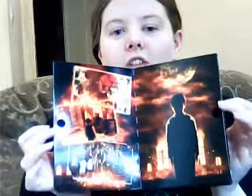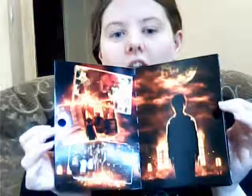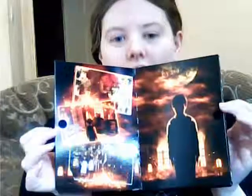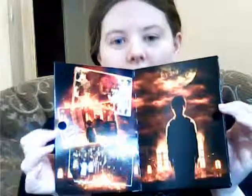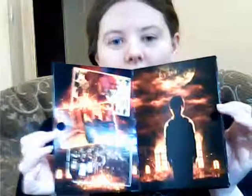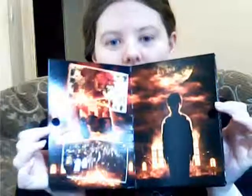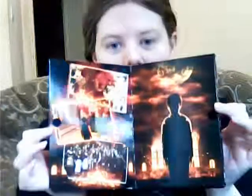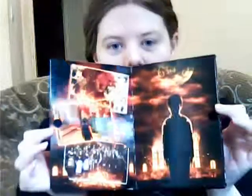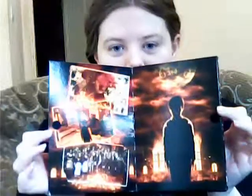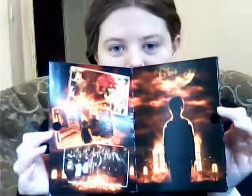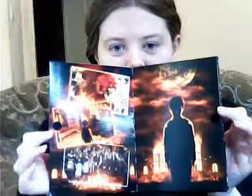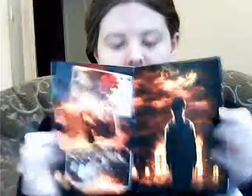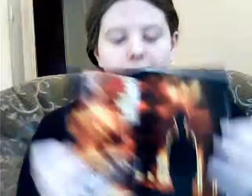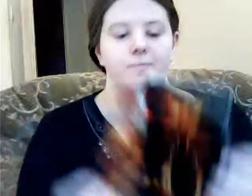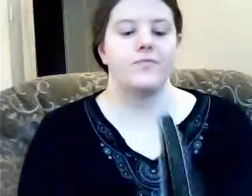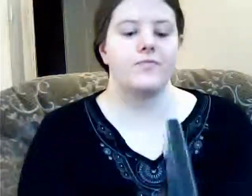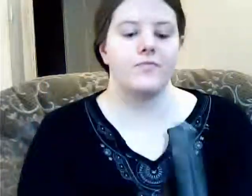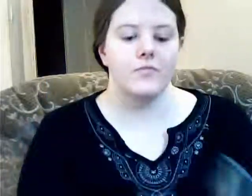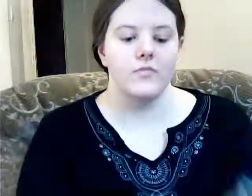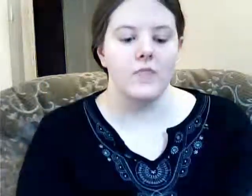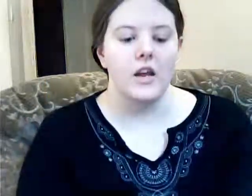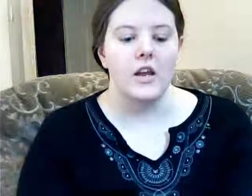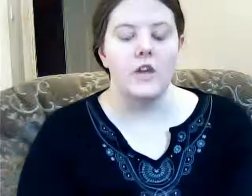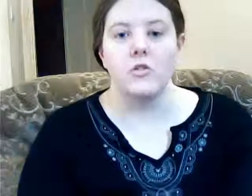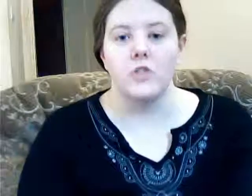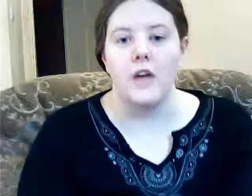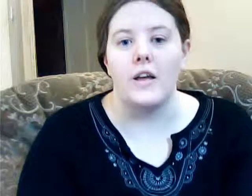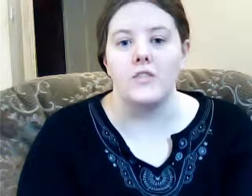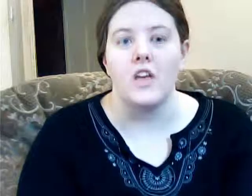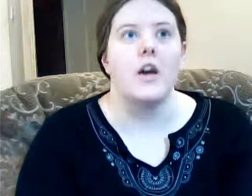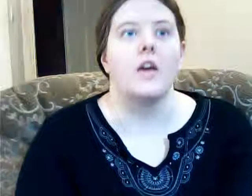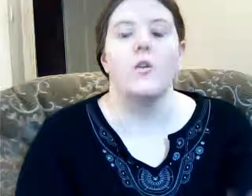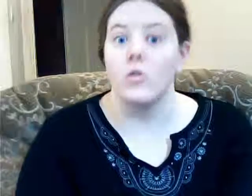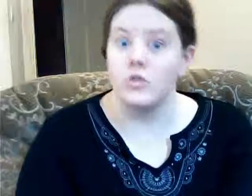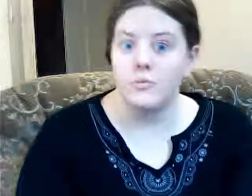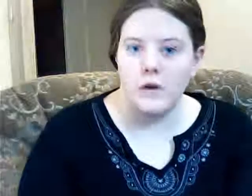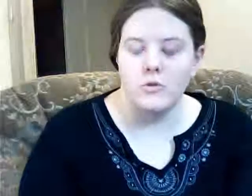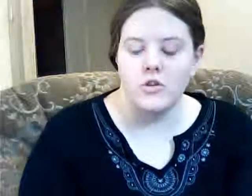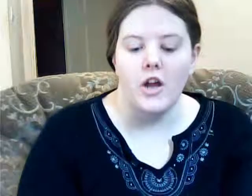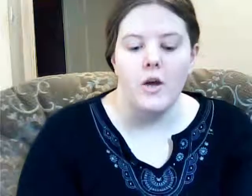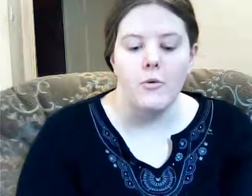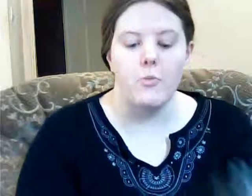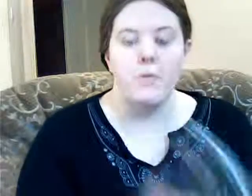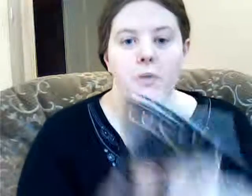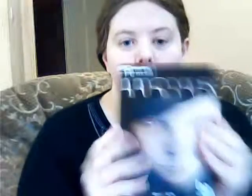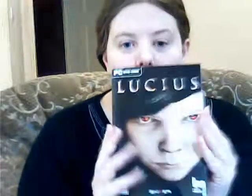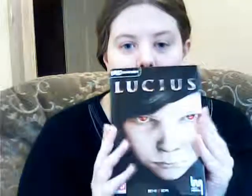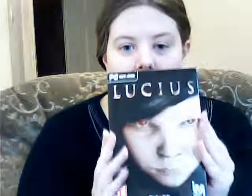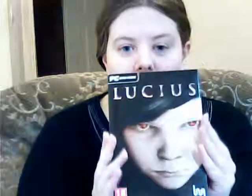i got has this it also has a awesome poster with a big picture of the boy's face